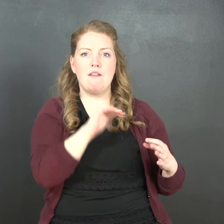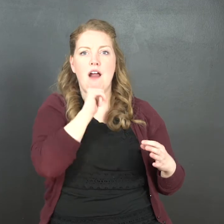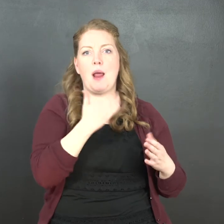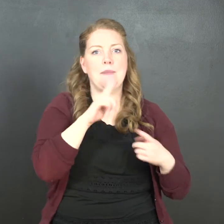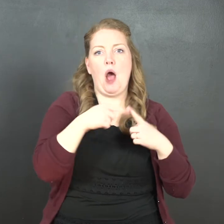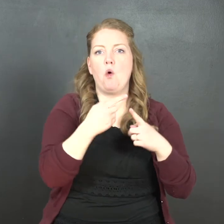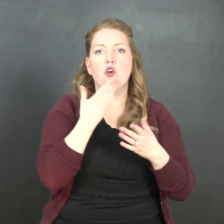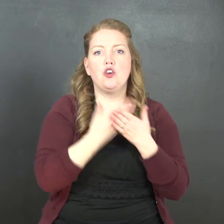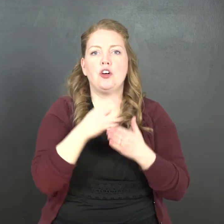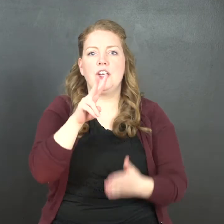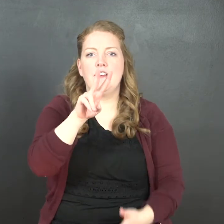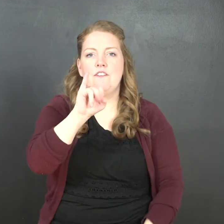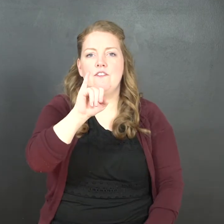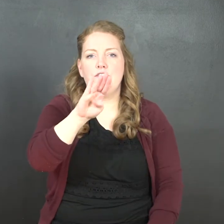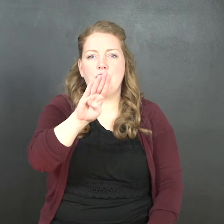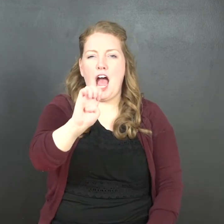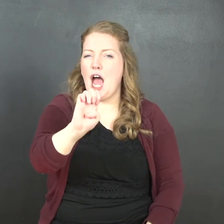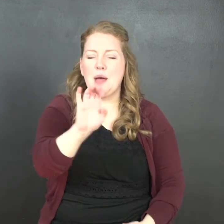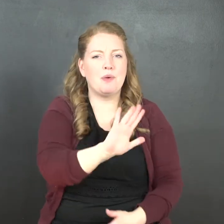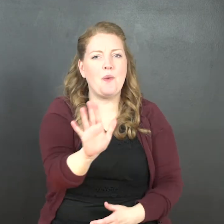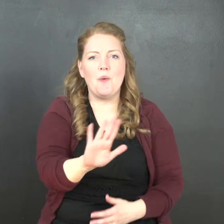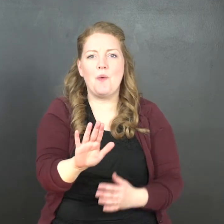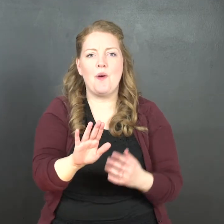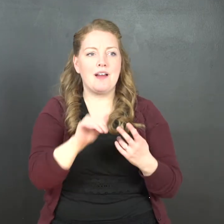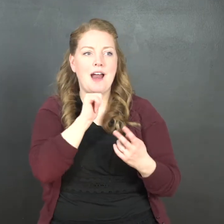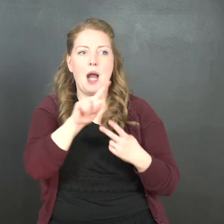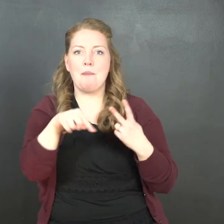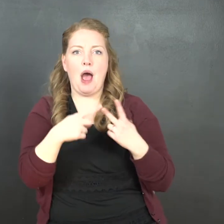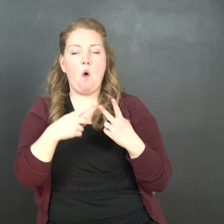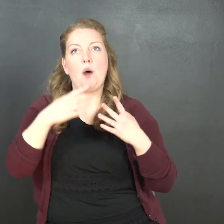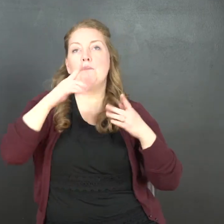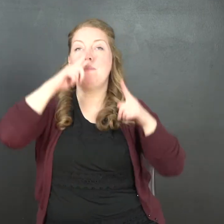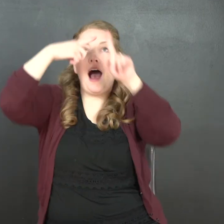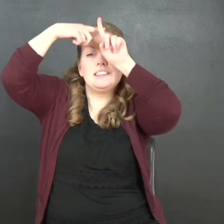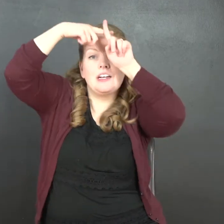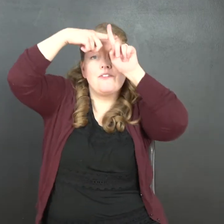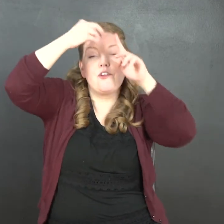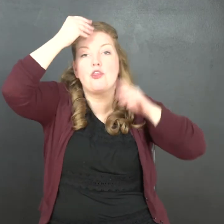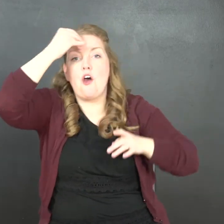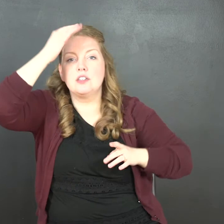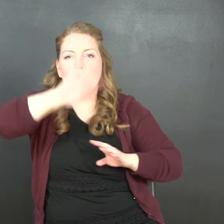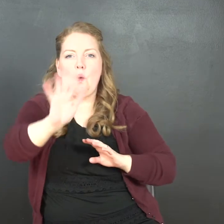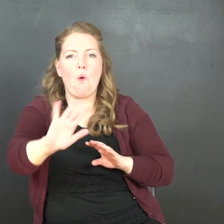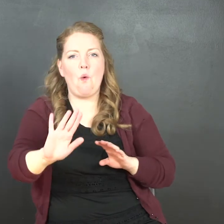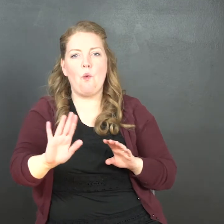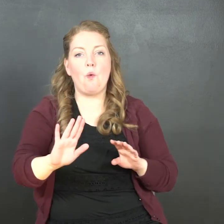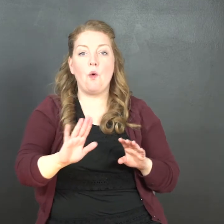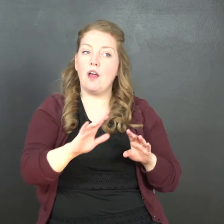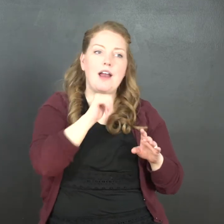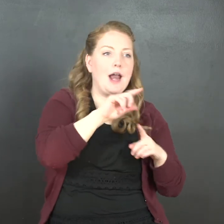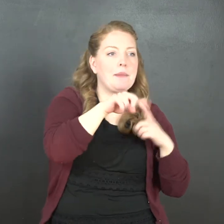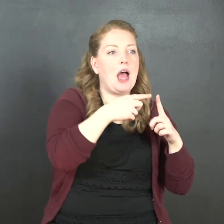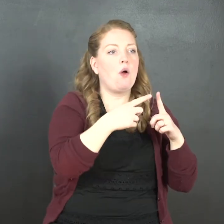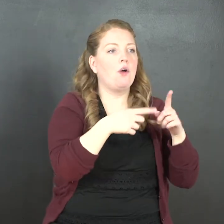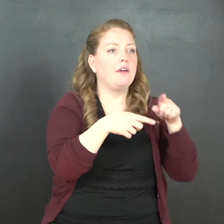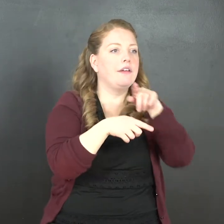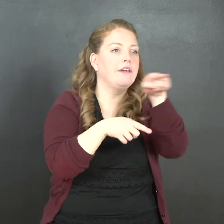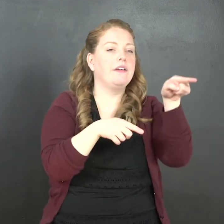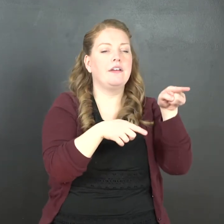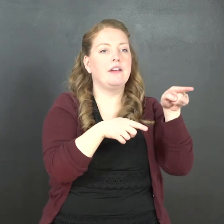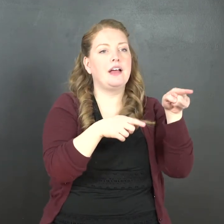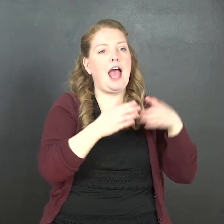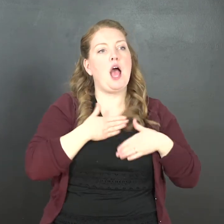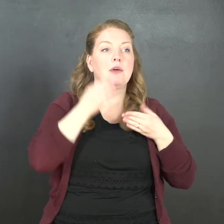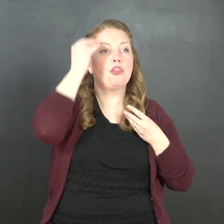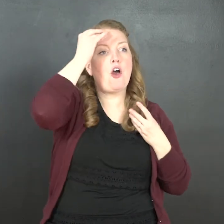good vibes, is not in strong thoughts. It's not even in the comfort that people are giving us, although we appreciate that.